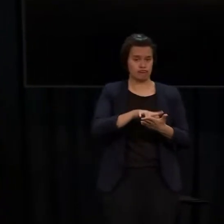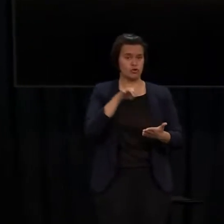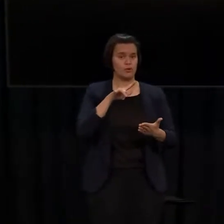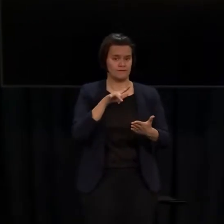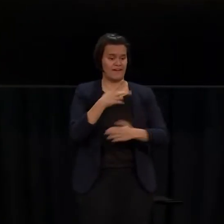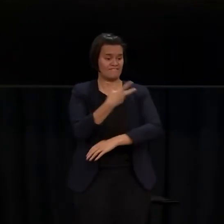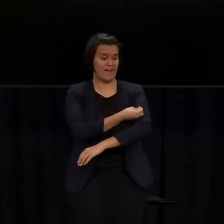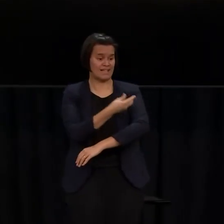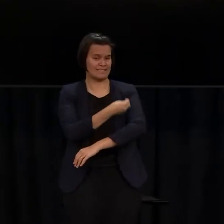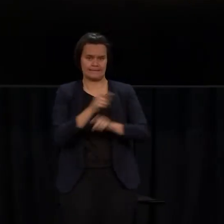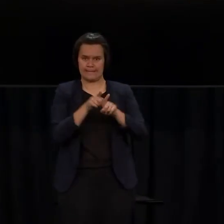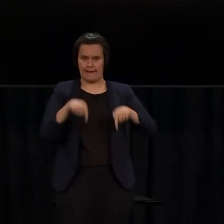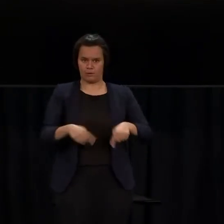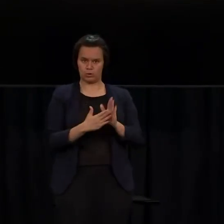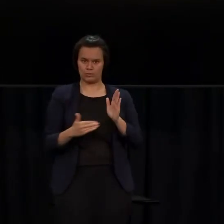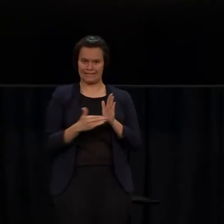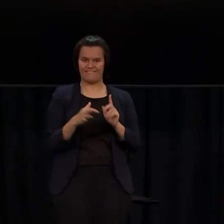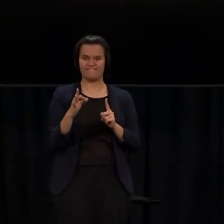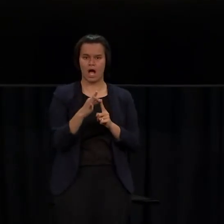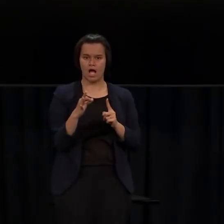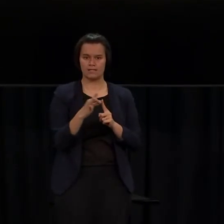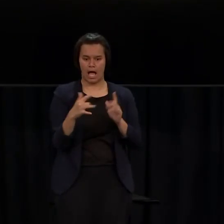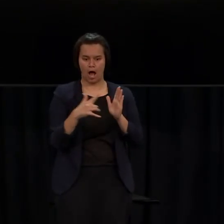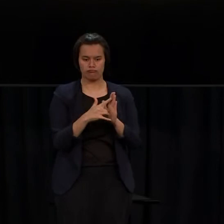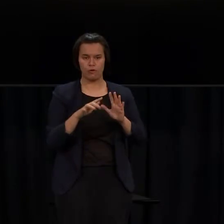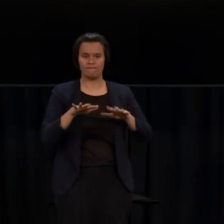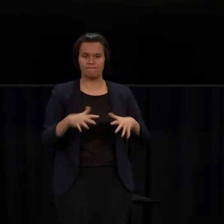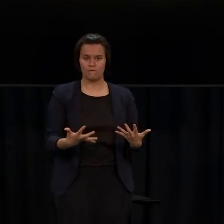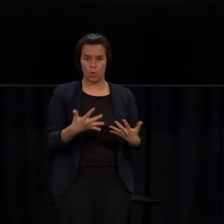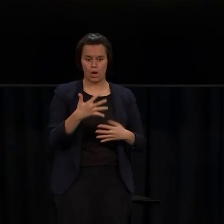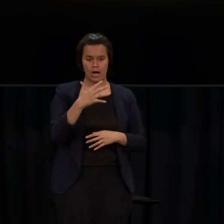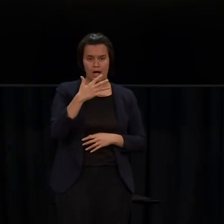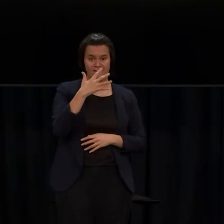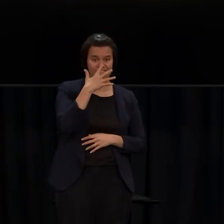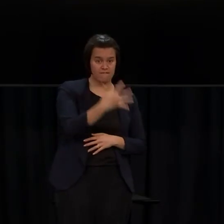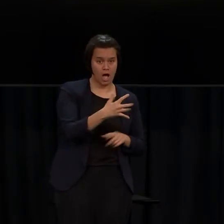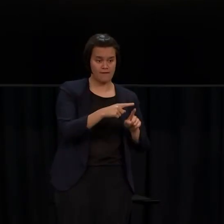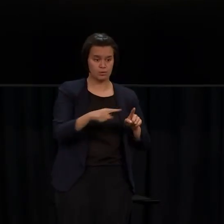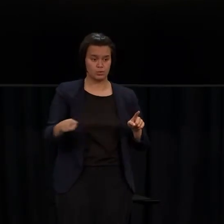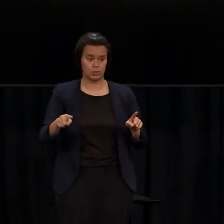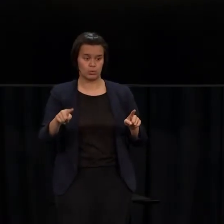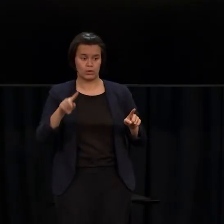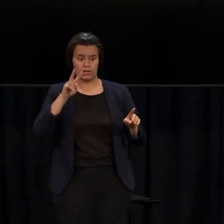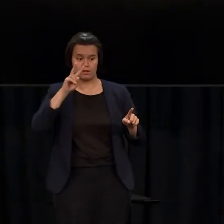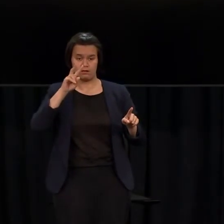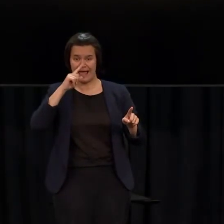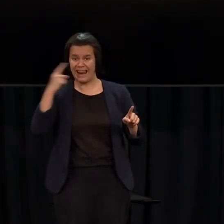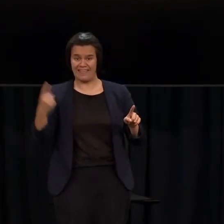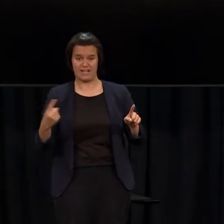it's an important step for the USA. Of course, now it's been considered by the